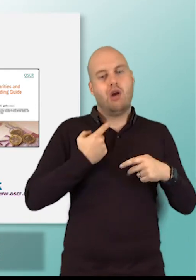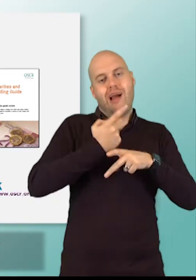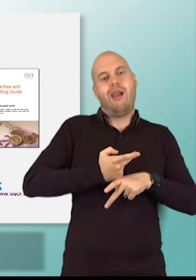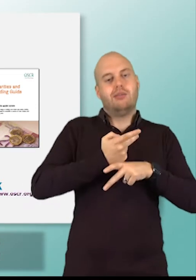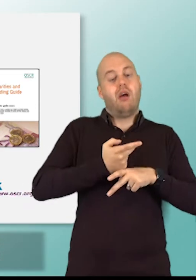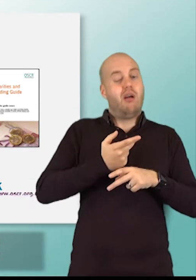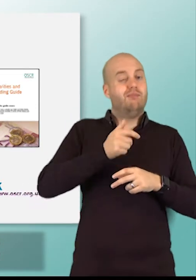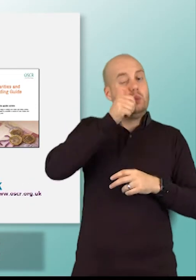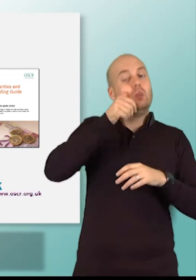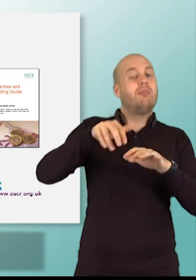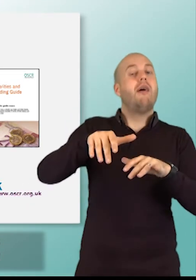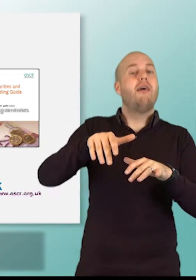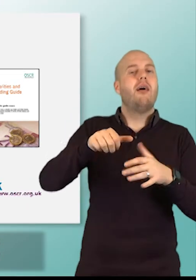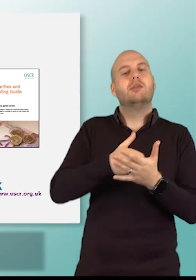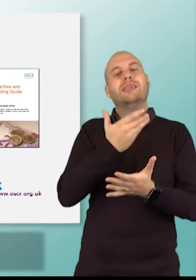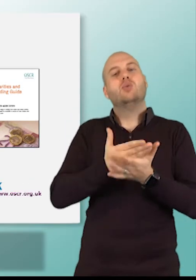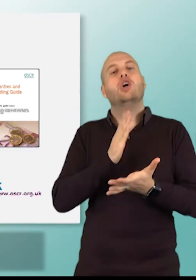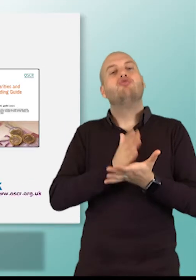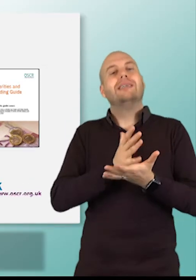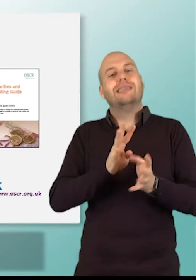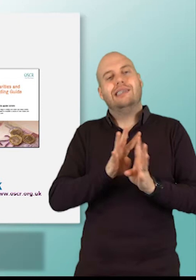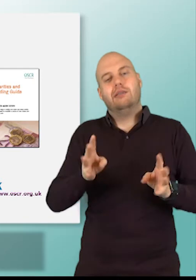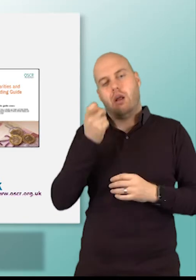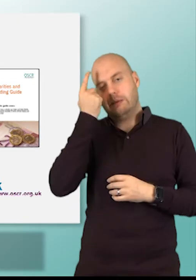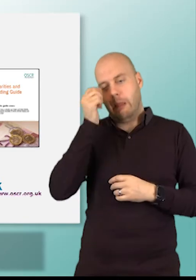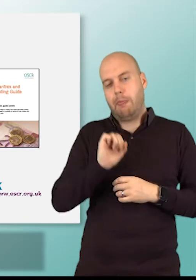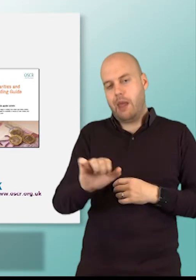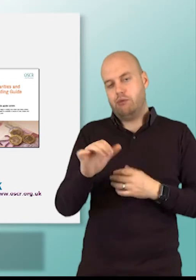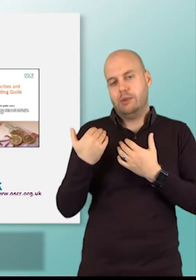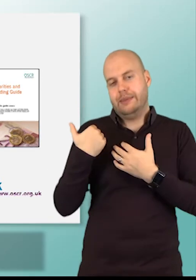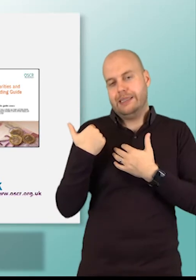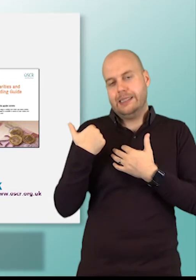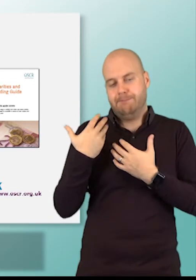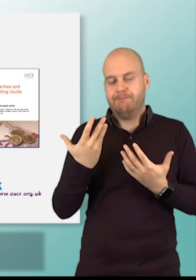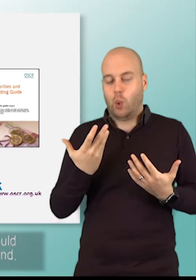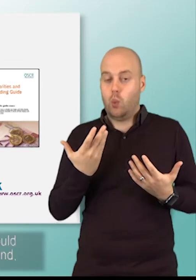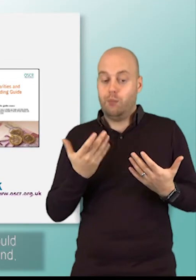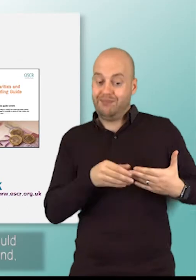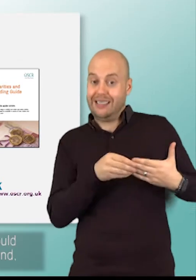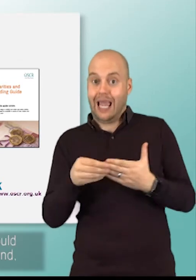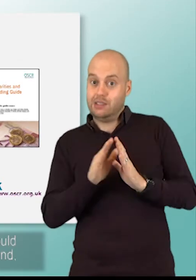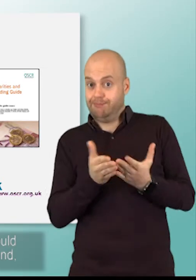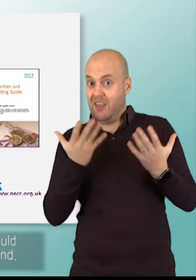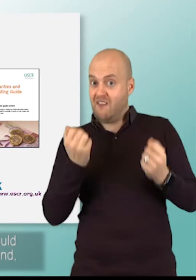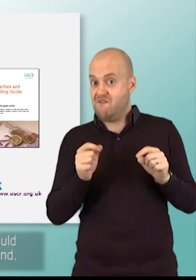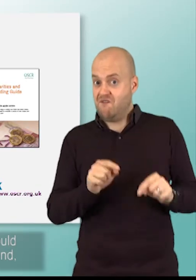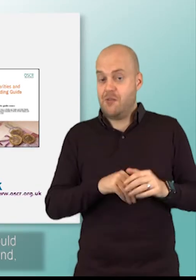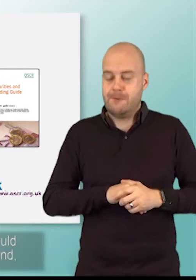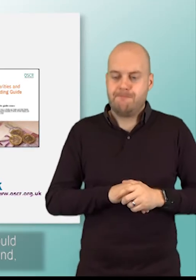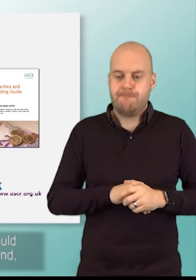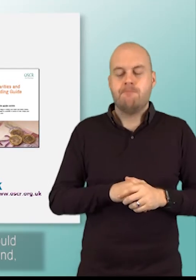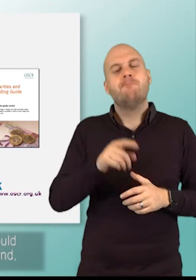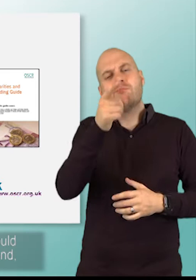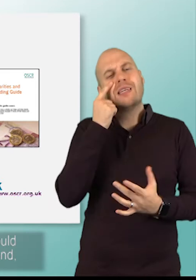understand their responsibilities. So we do have guidance around fundraising. The one in the centre, that would